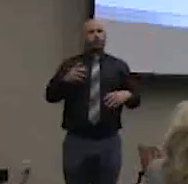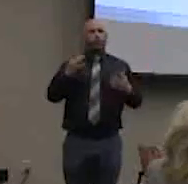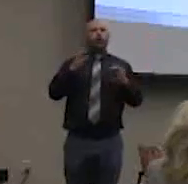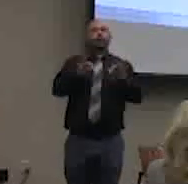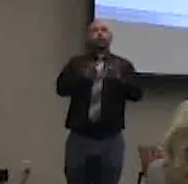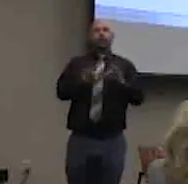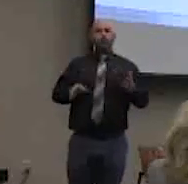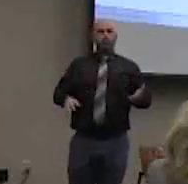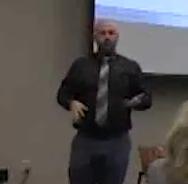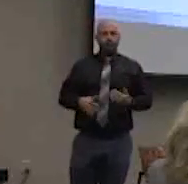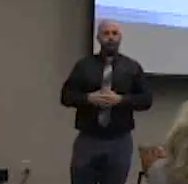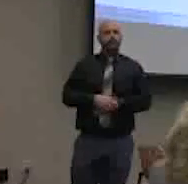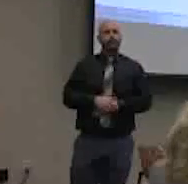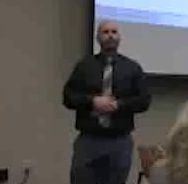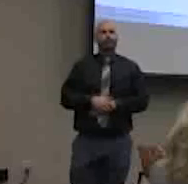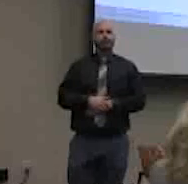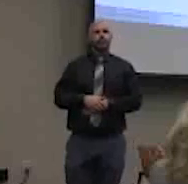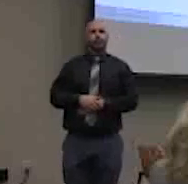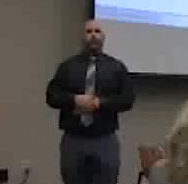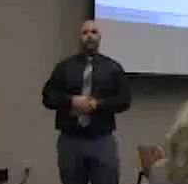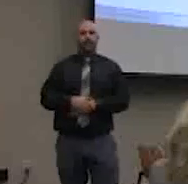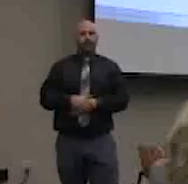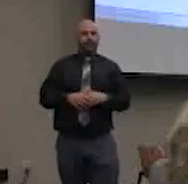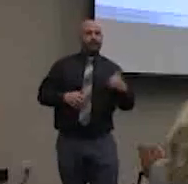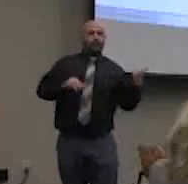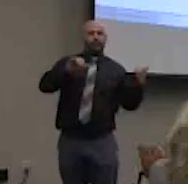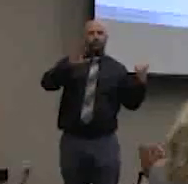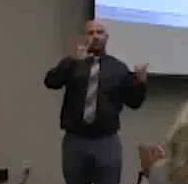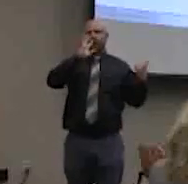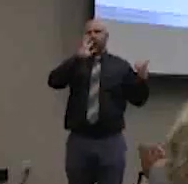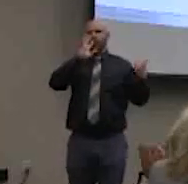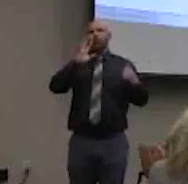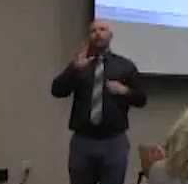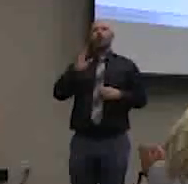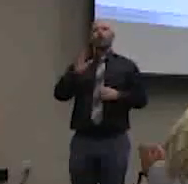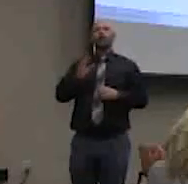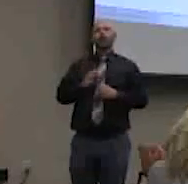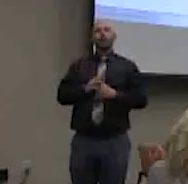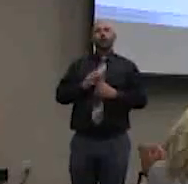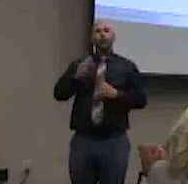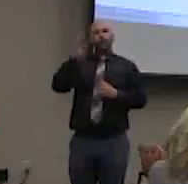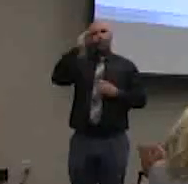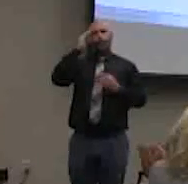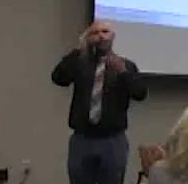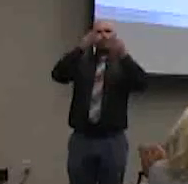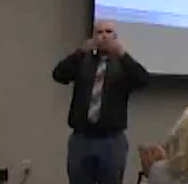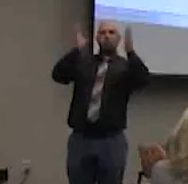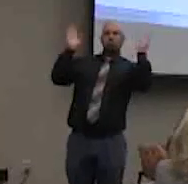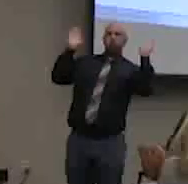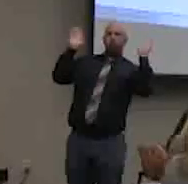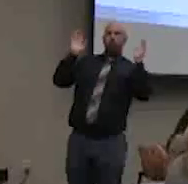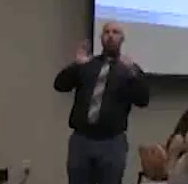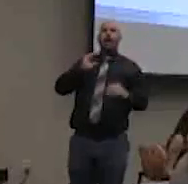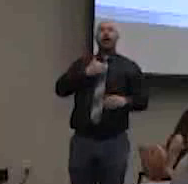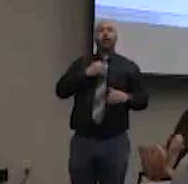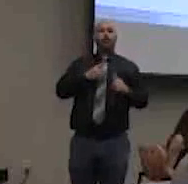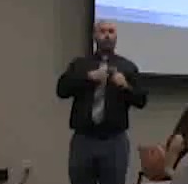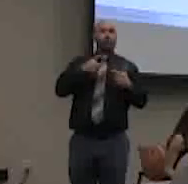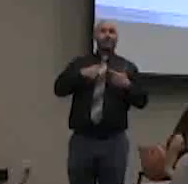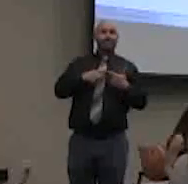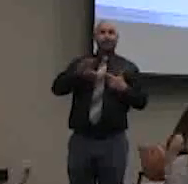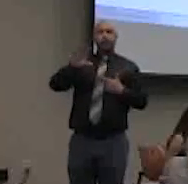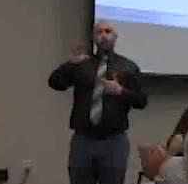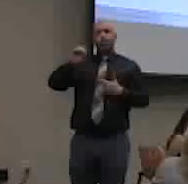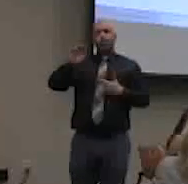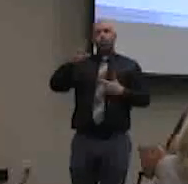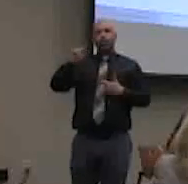our thinking on this is certainly evolving as we think about the broader scale, but in our initial cohorts, they can apply for up to $100,000 grant